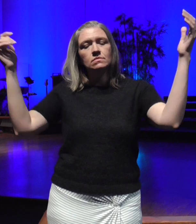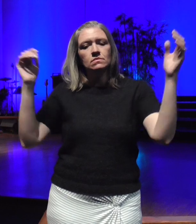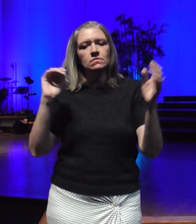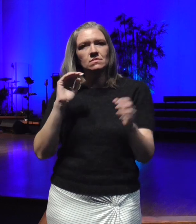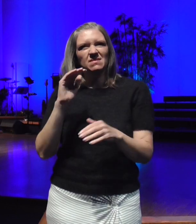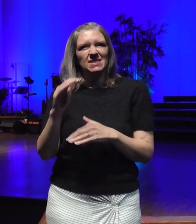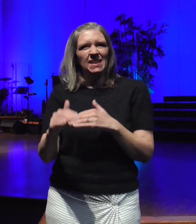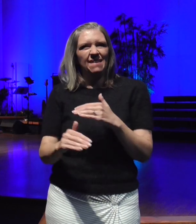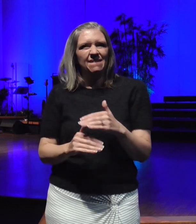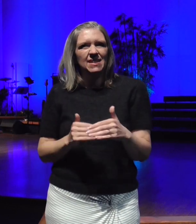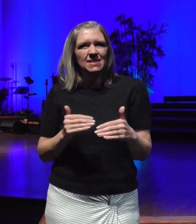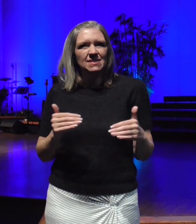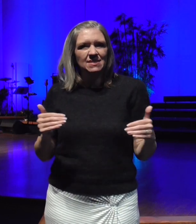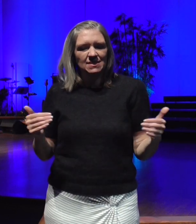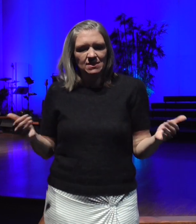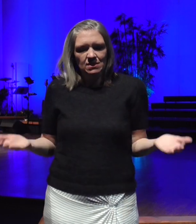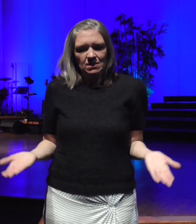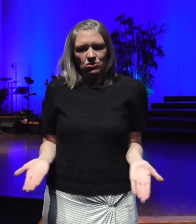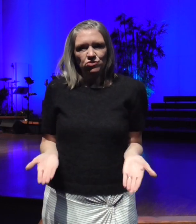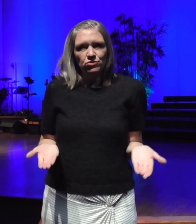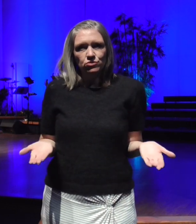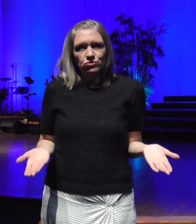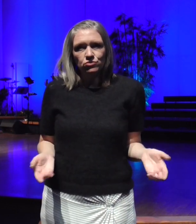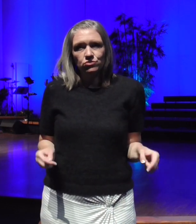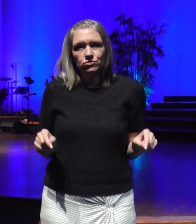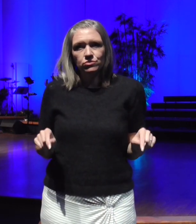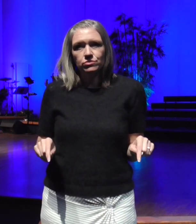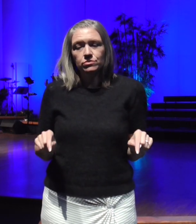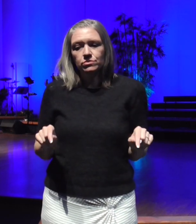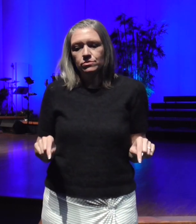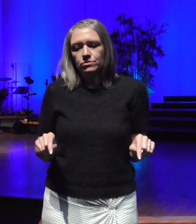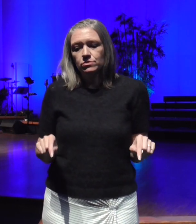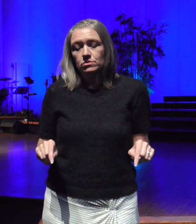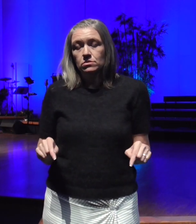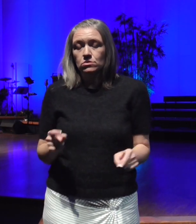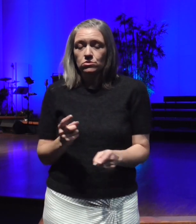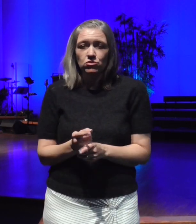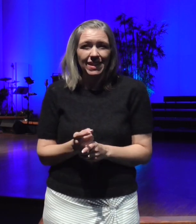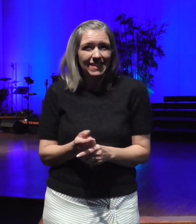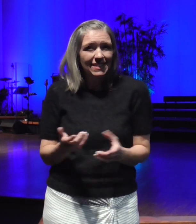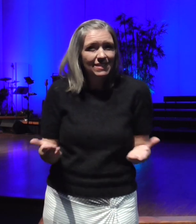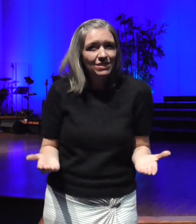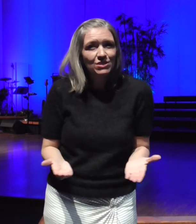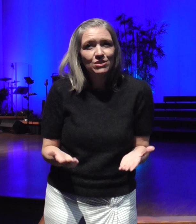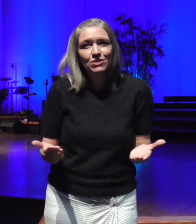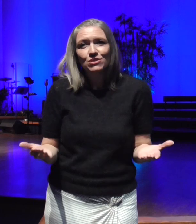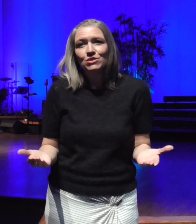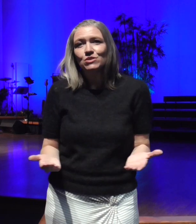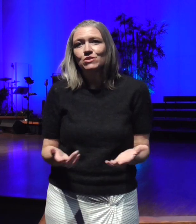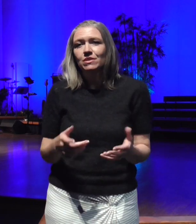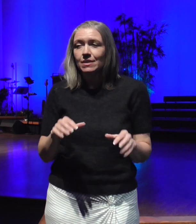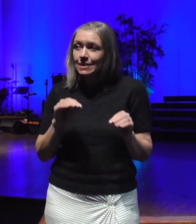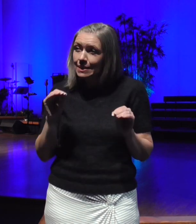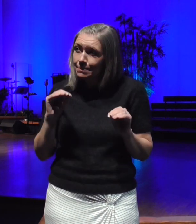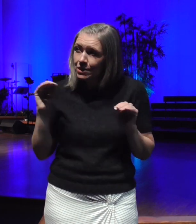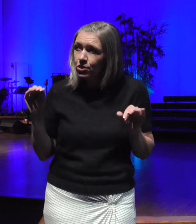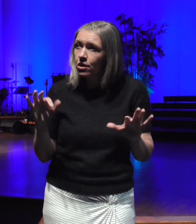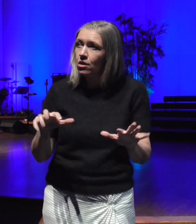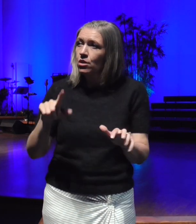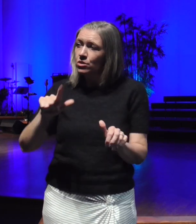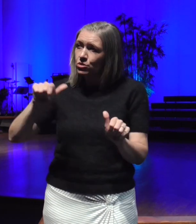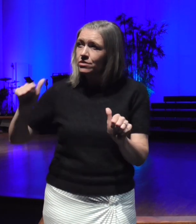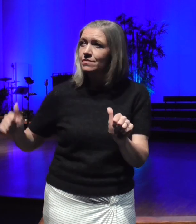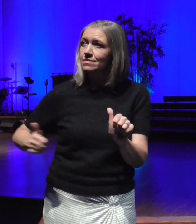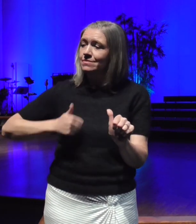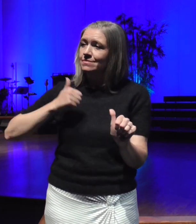is found here. It's been right here, and the miracle you've tried to